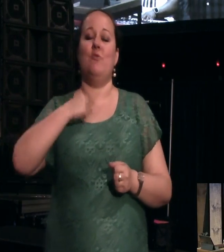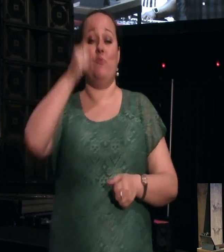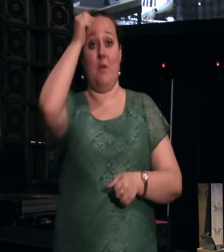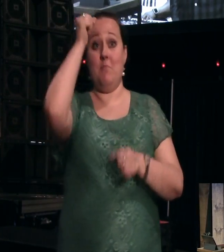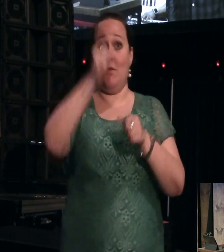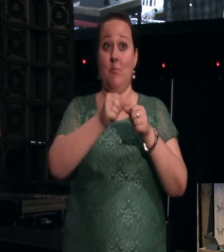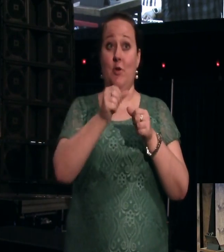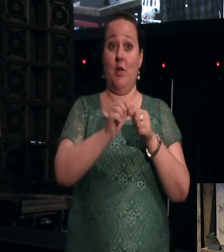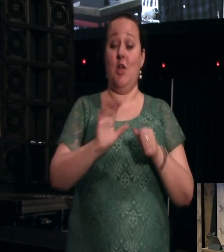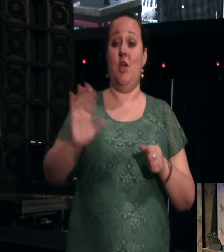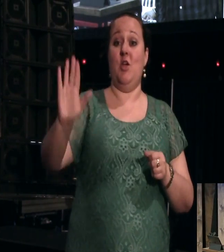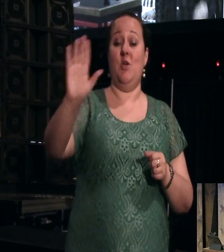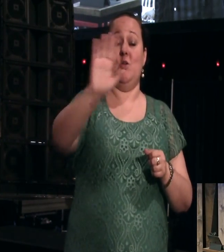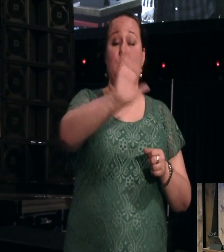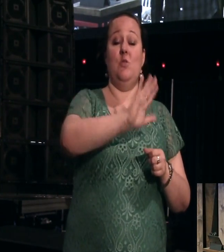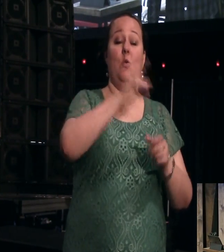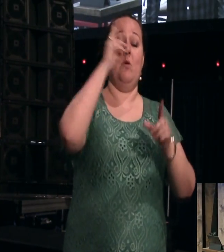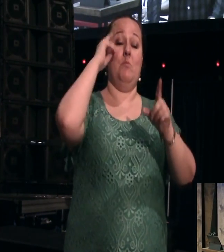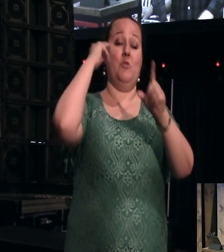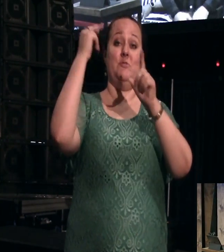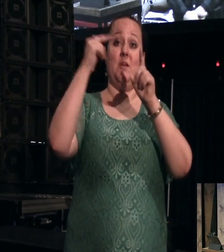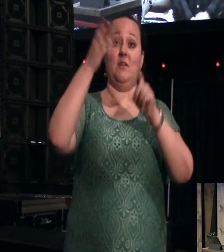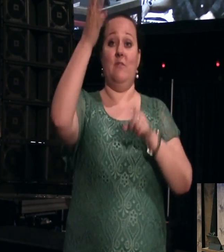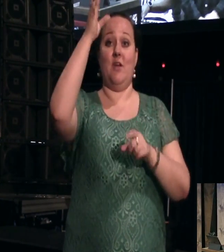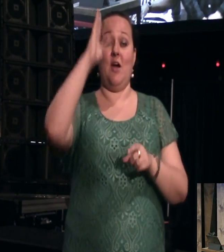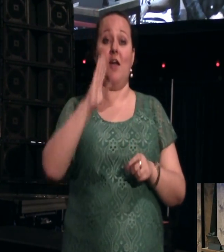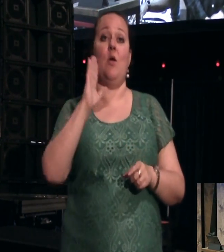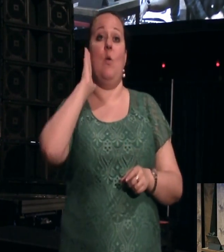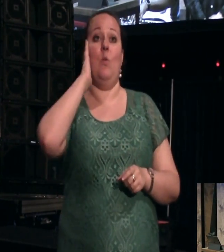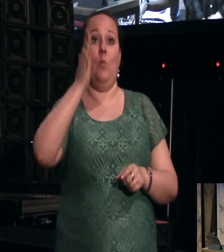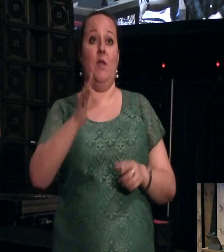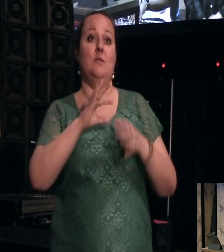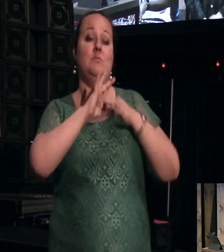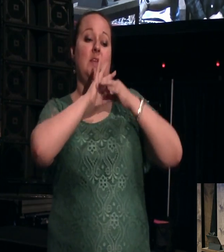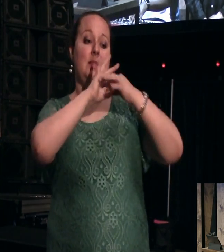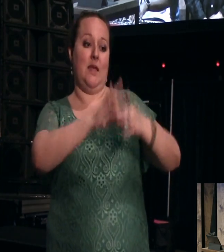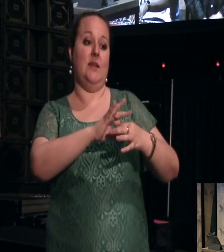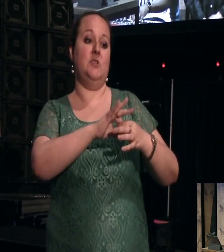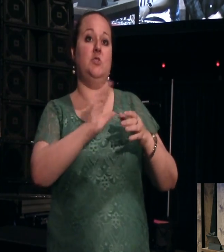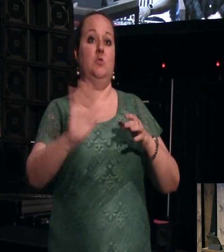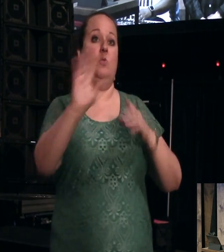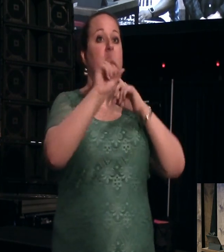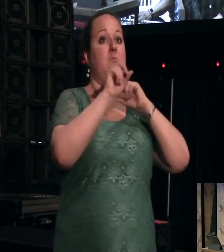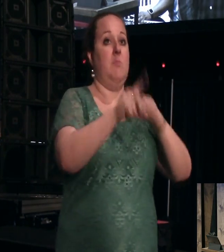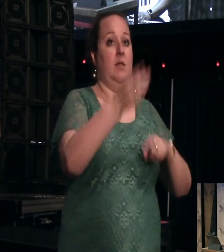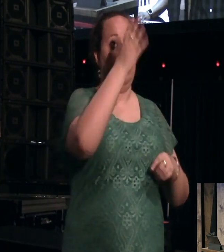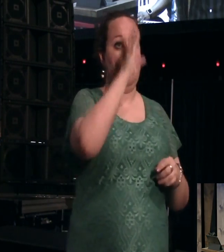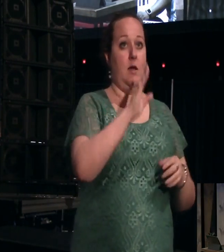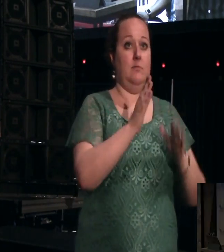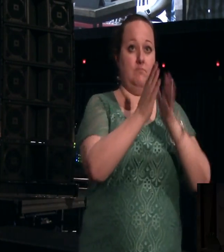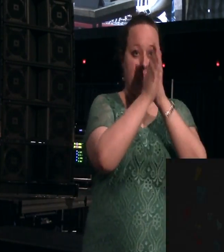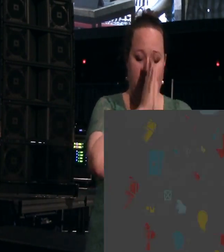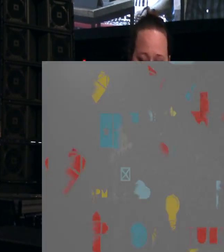following Jesus, and never forget your view of God will determine your response to God.